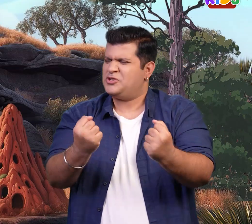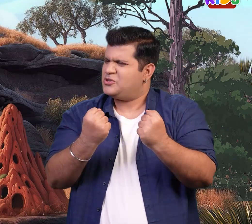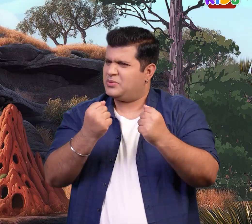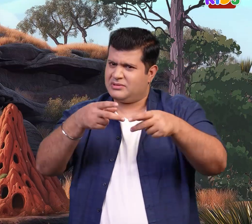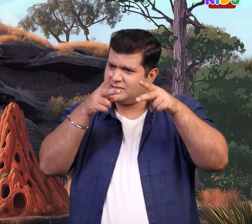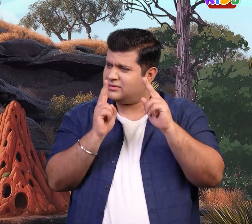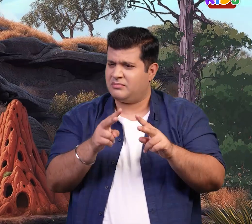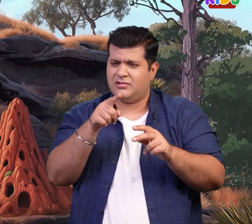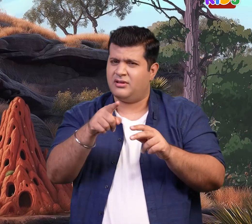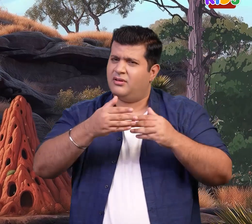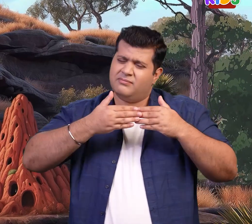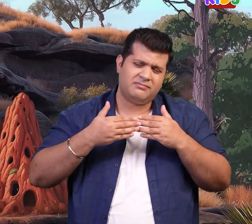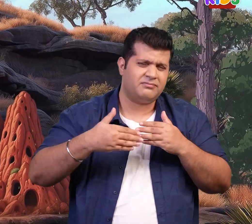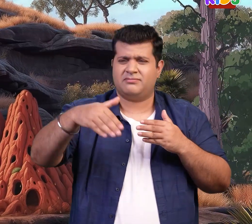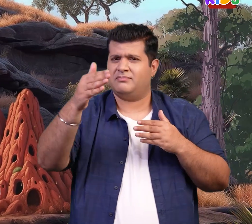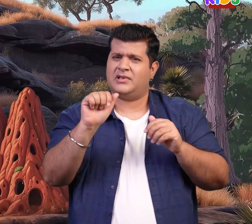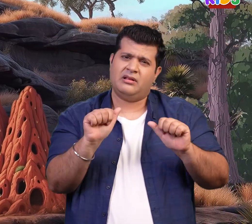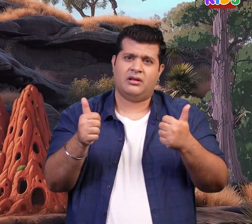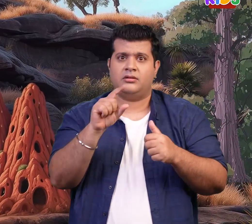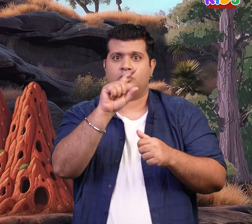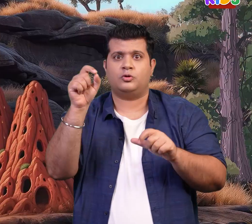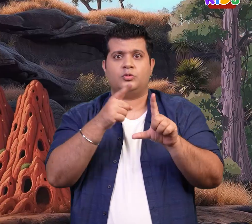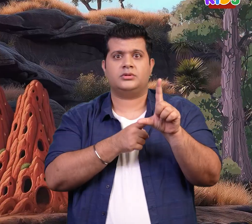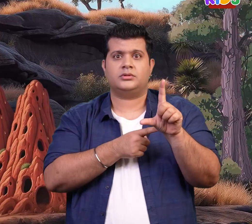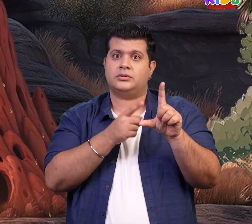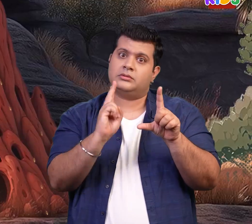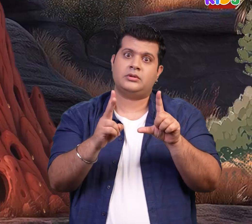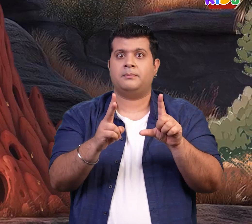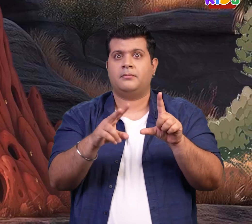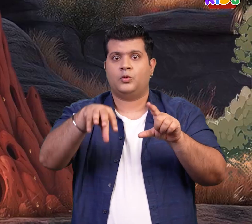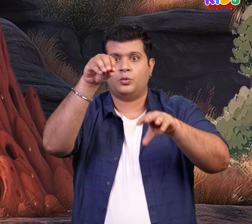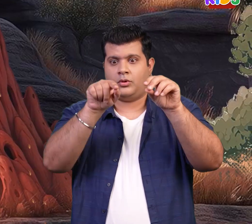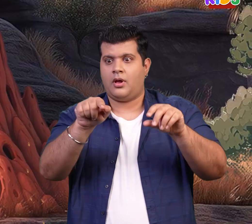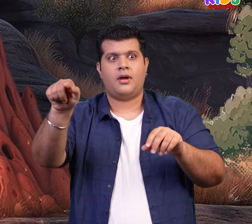They are very strong and can even last 100 years.